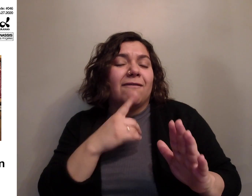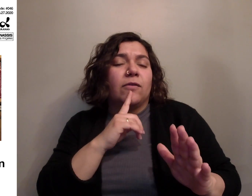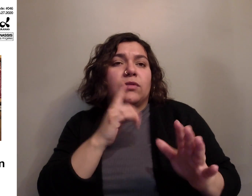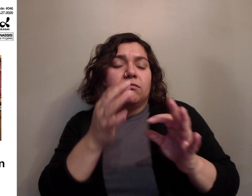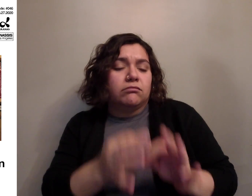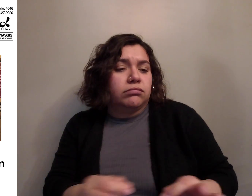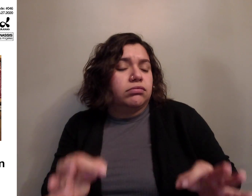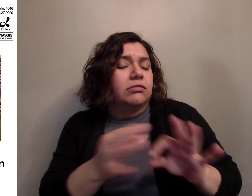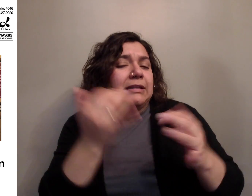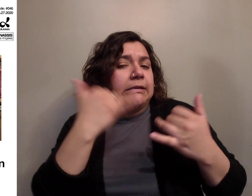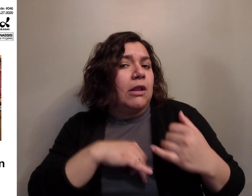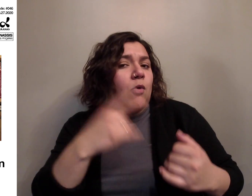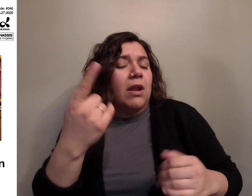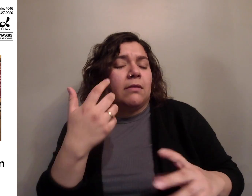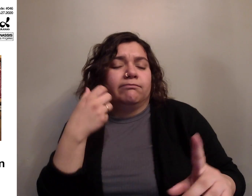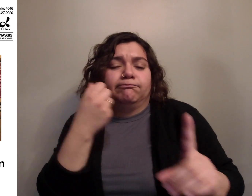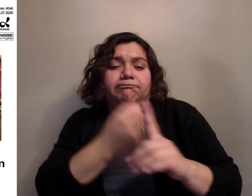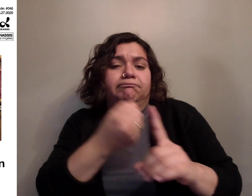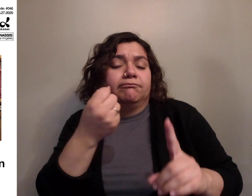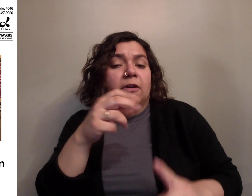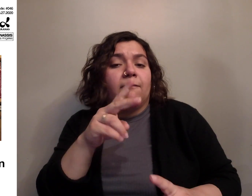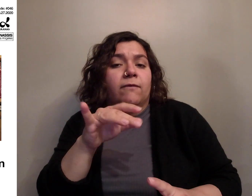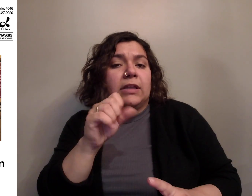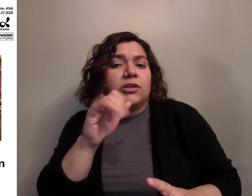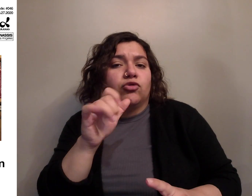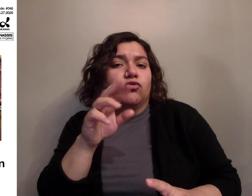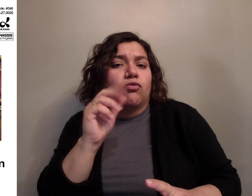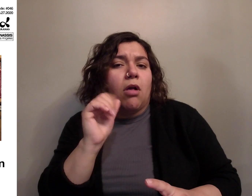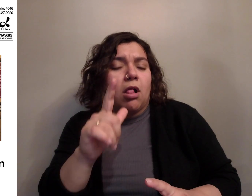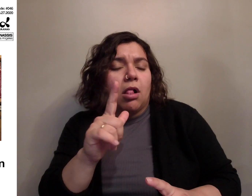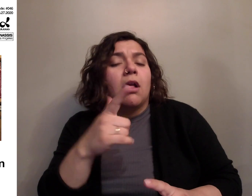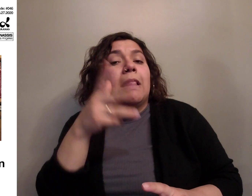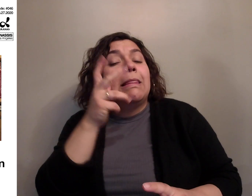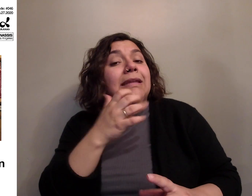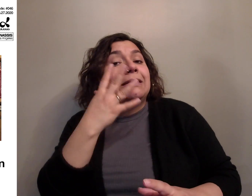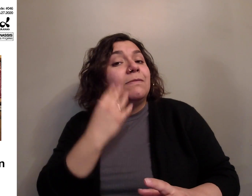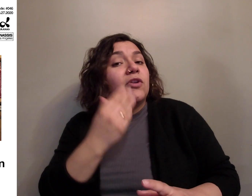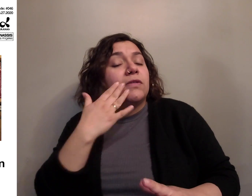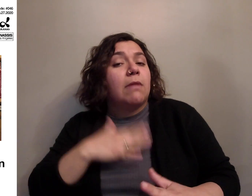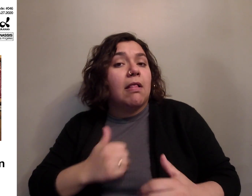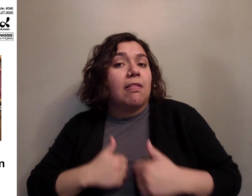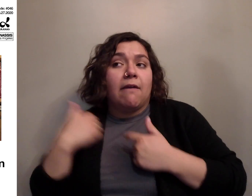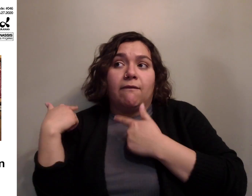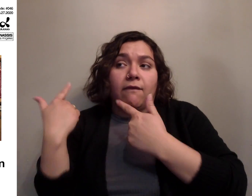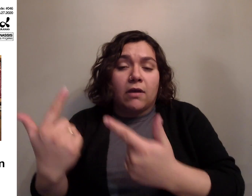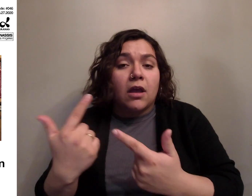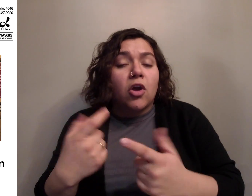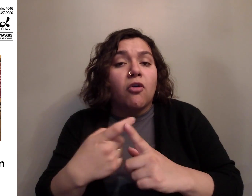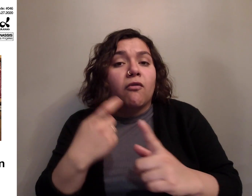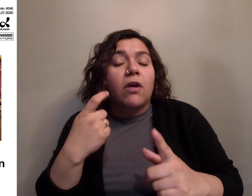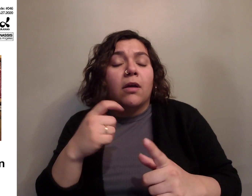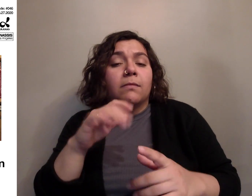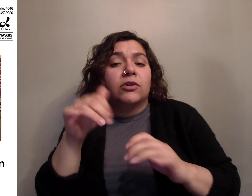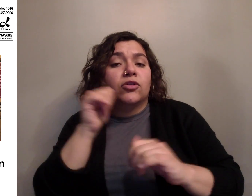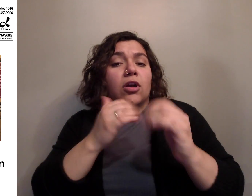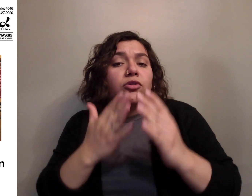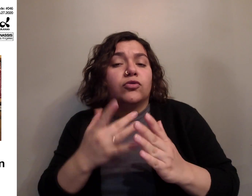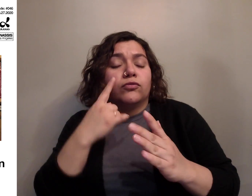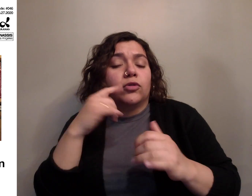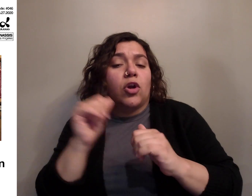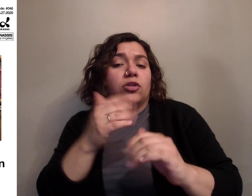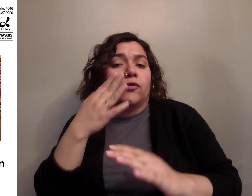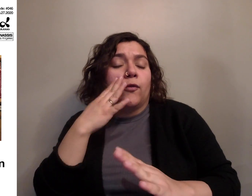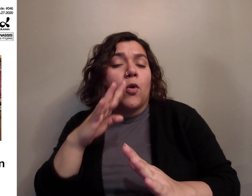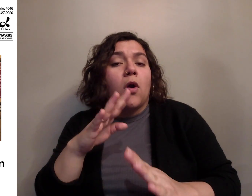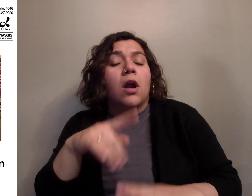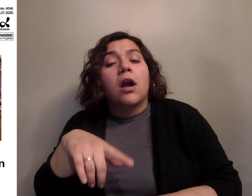which remains visceral. You say it remains one of the most visceral listening experience of my life. A concert of